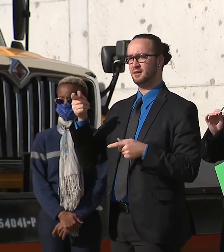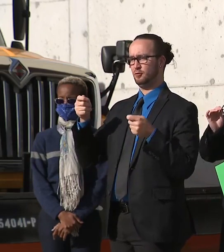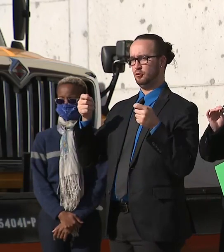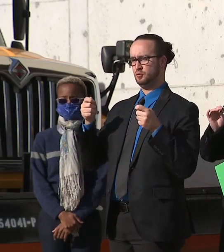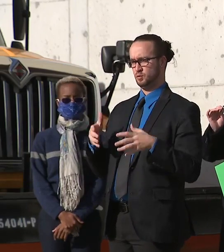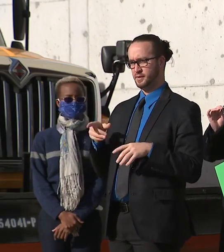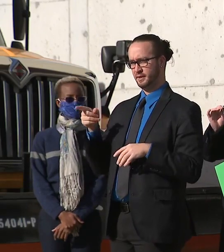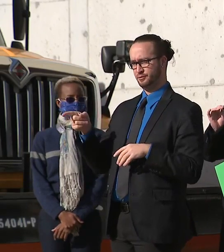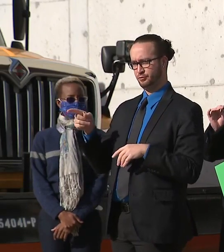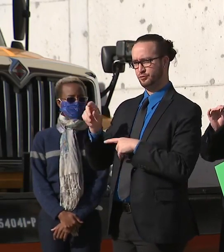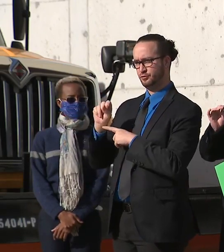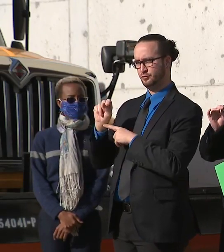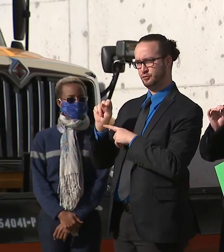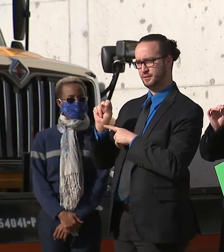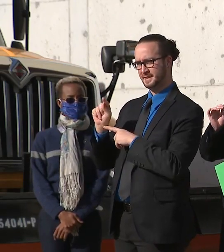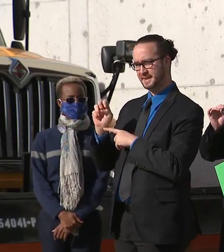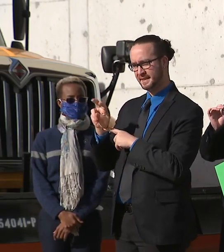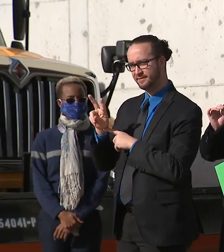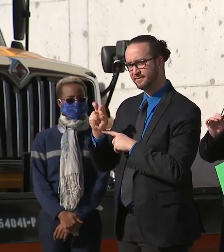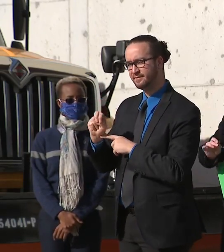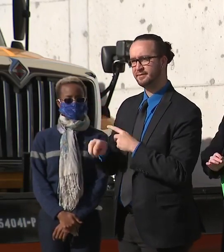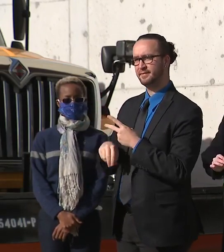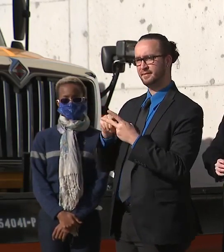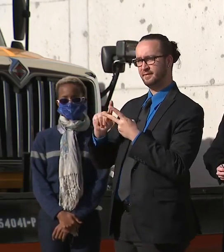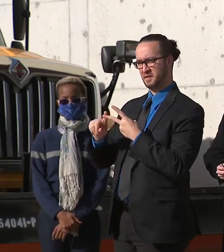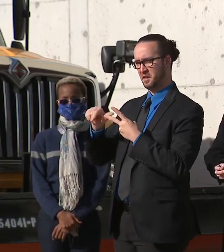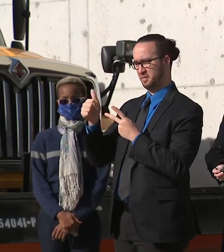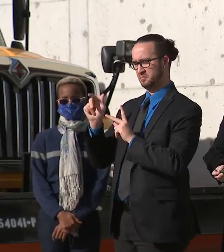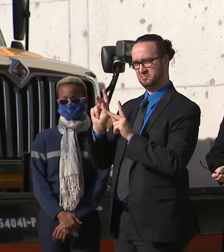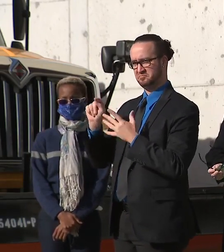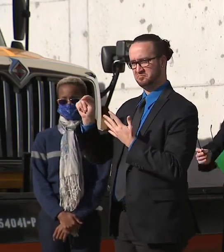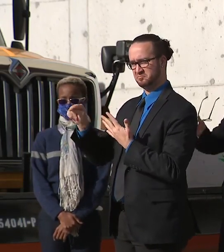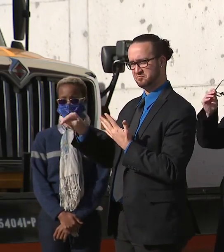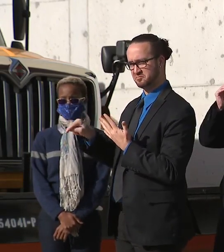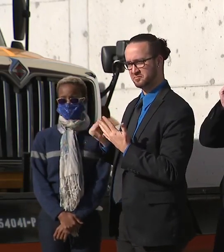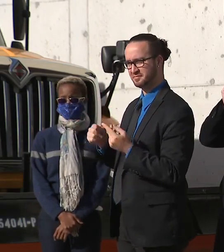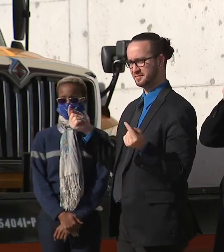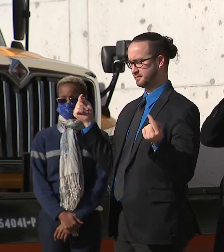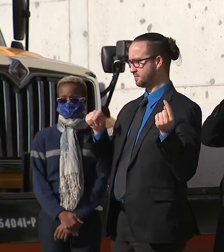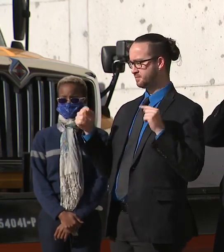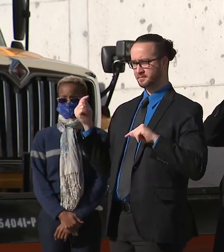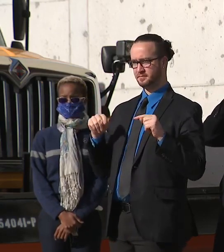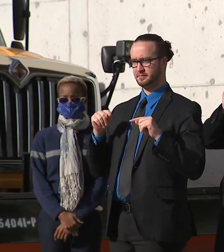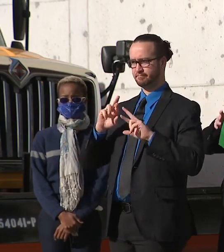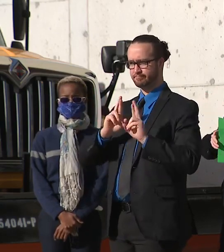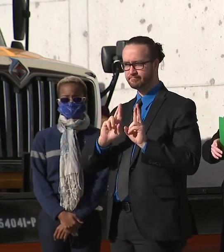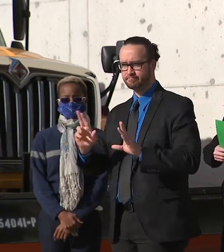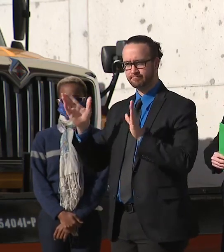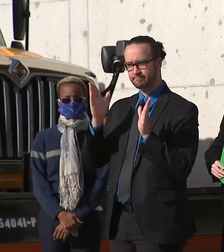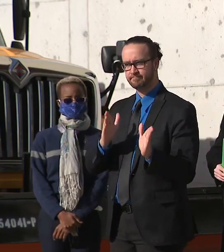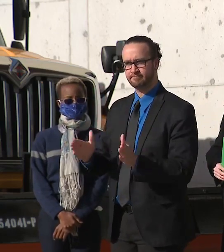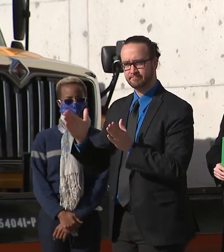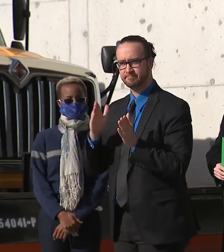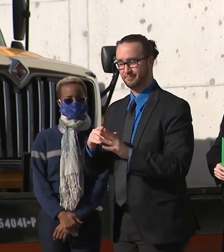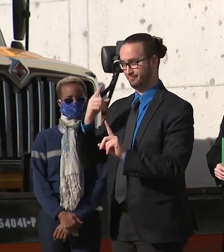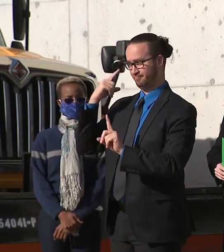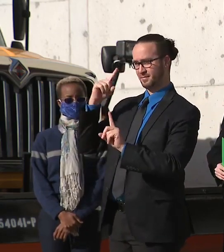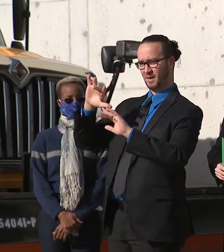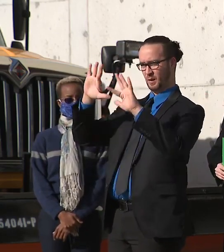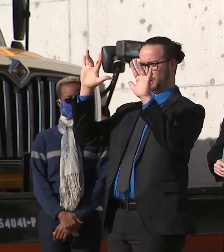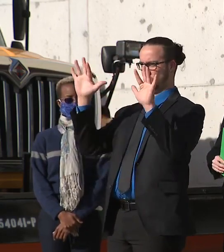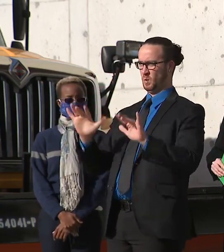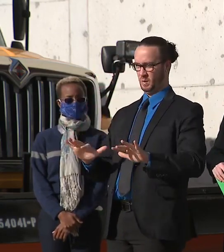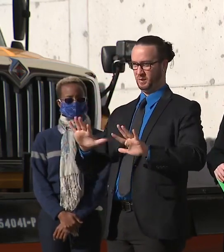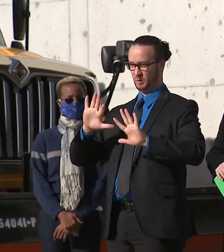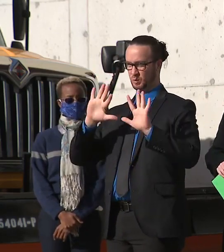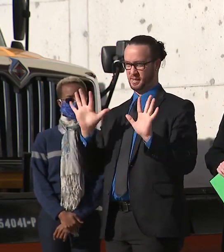Nash and the entire snow team for their efforts of preparing the snow operations for Baltimore City. I also want to thank Chief